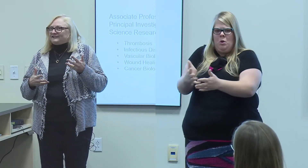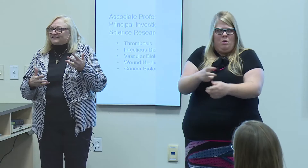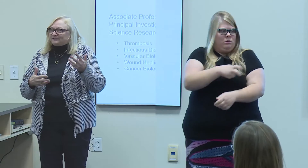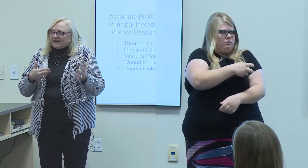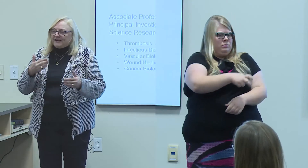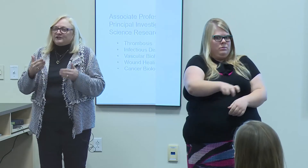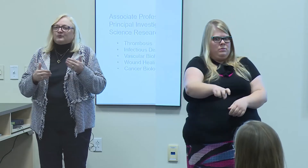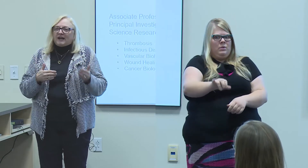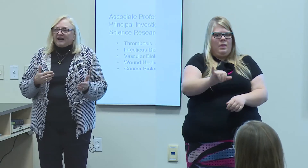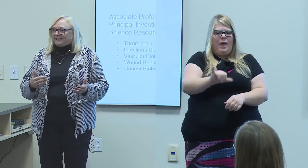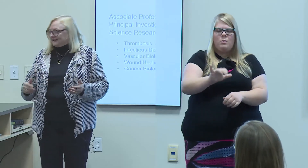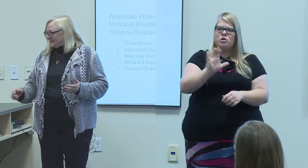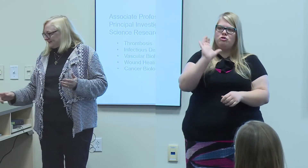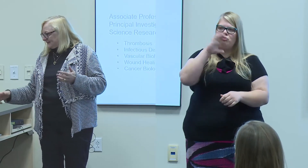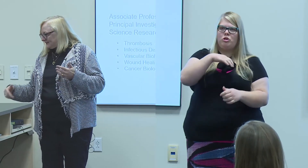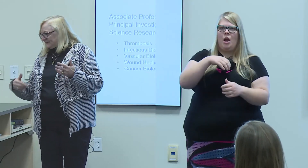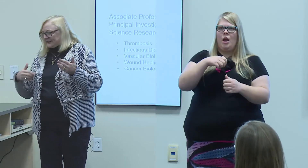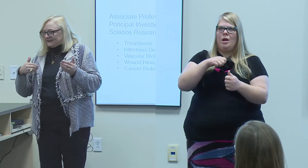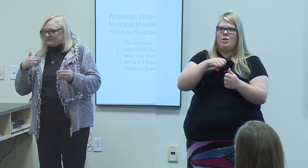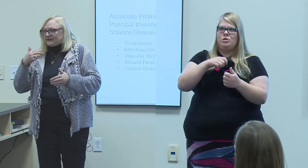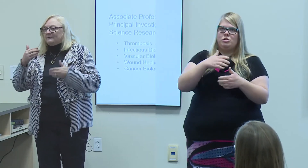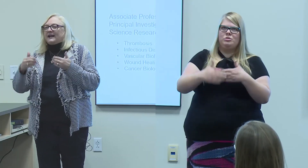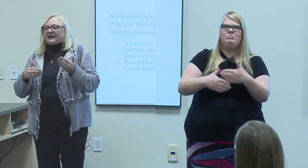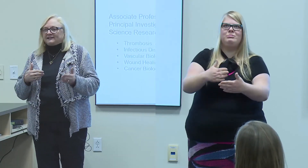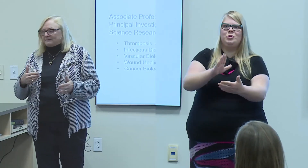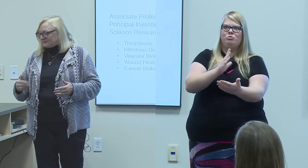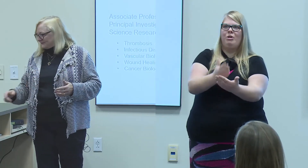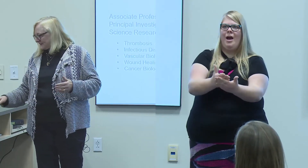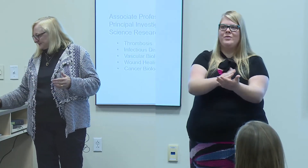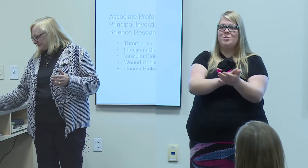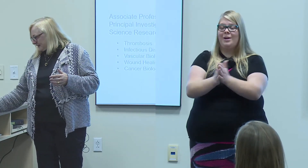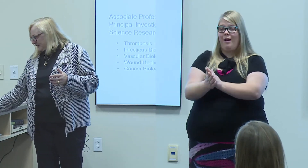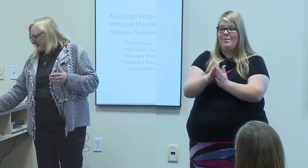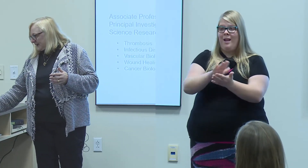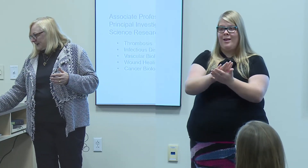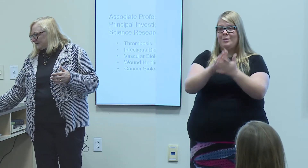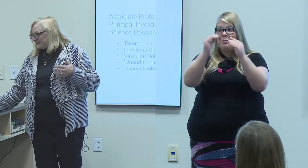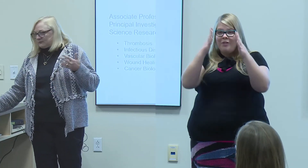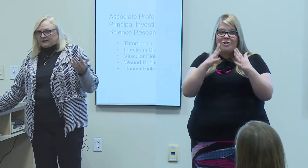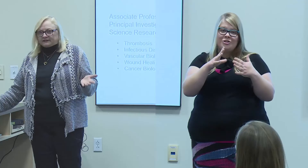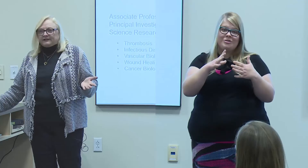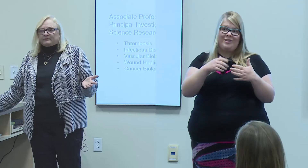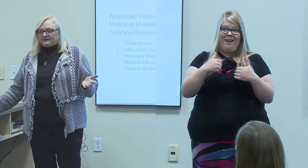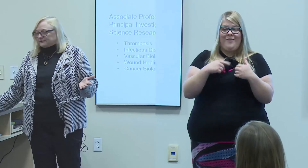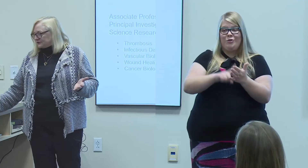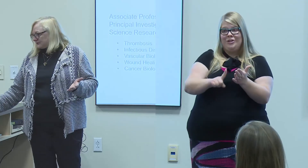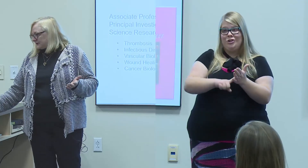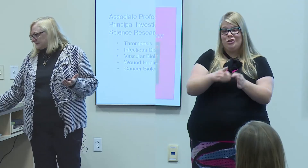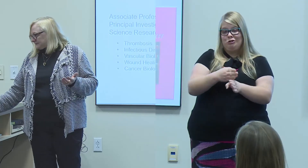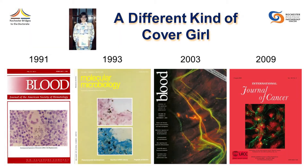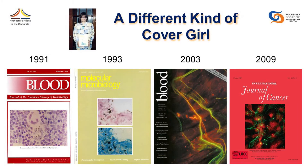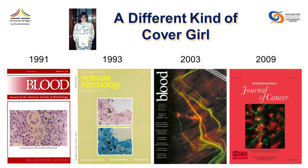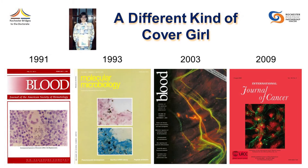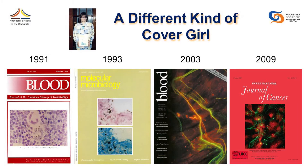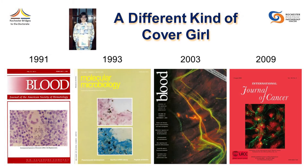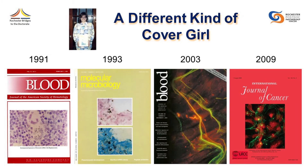a strange way to get become an academic professor and lead a research